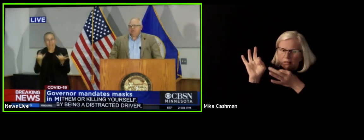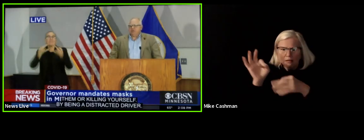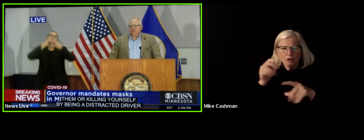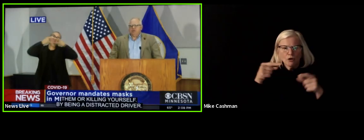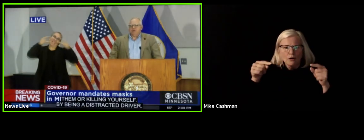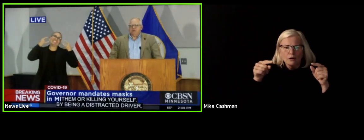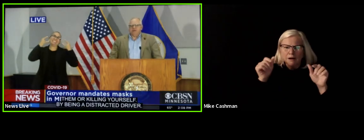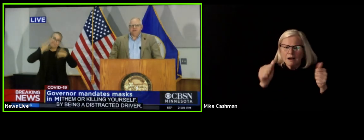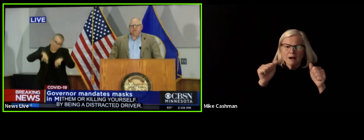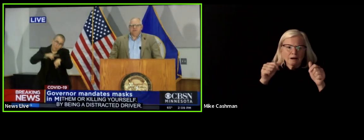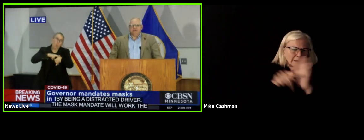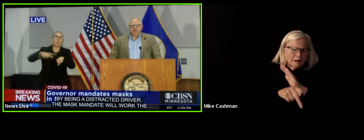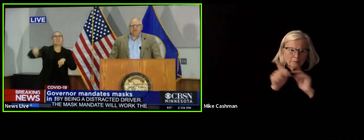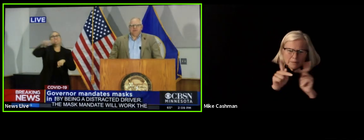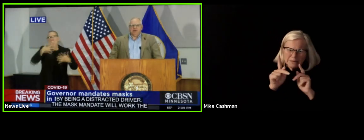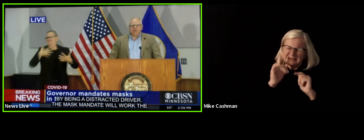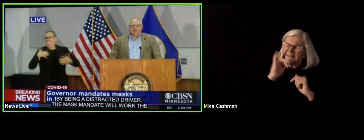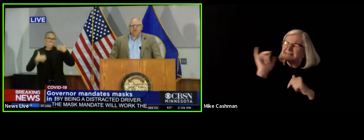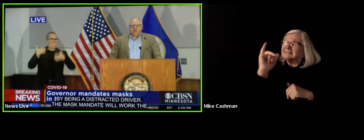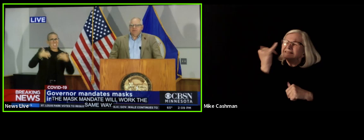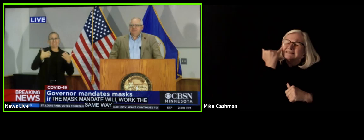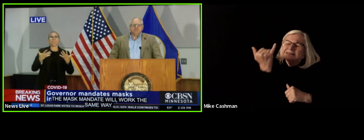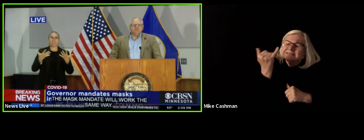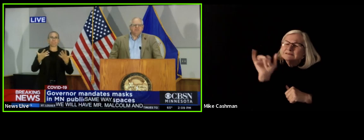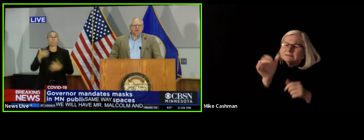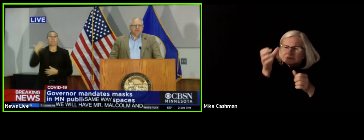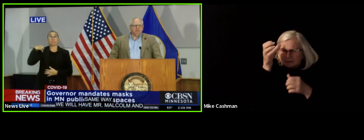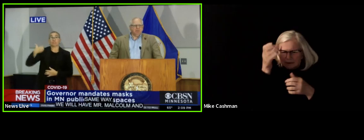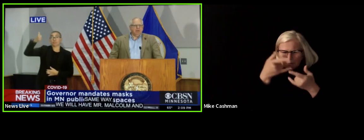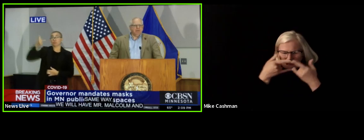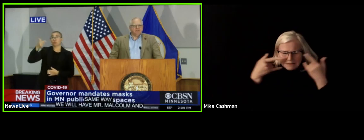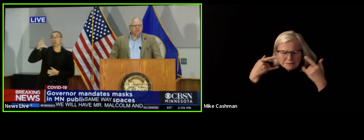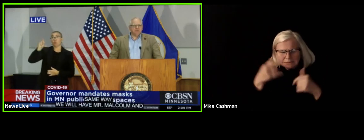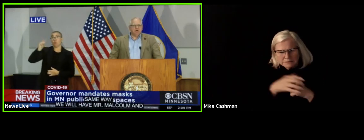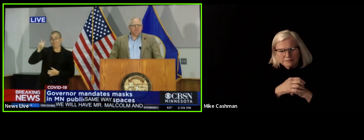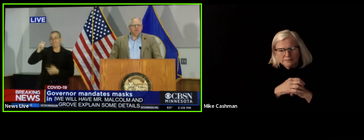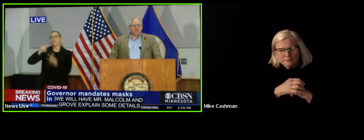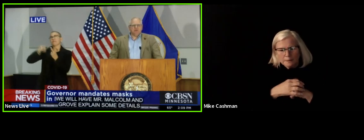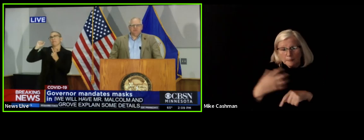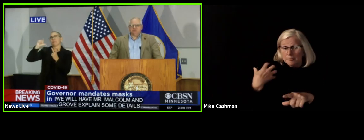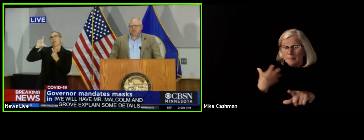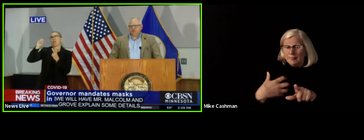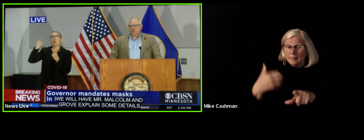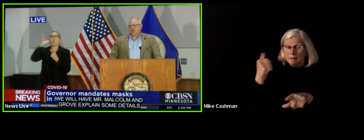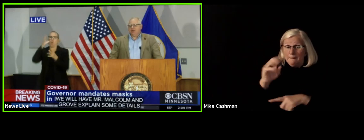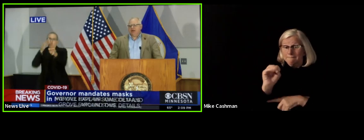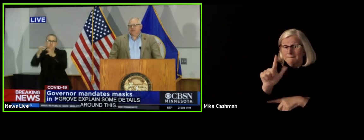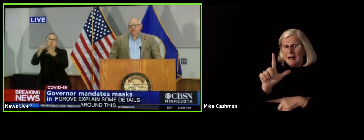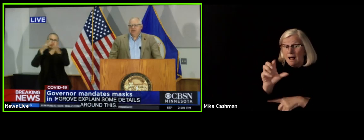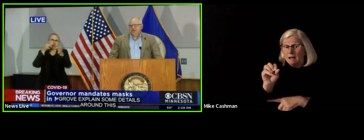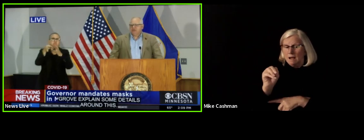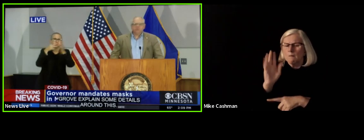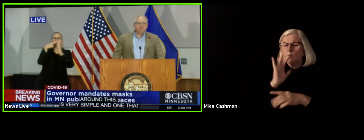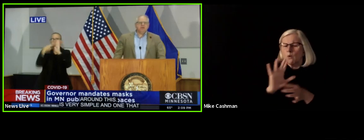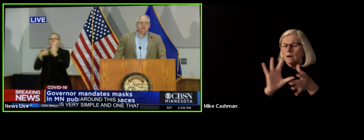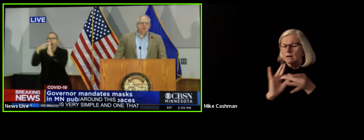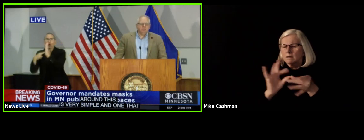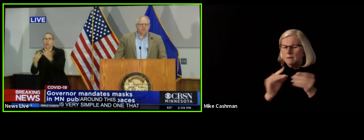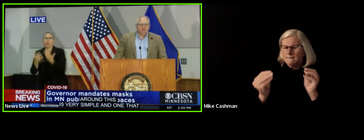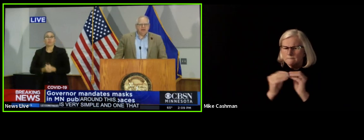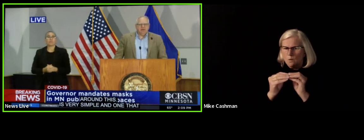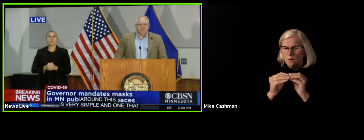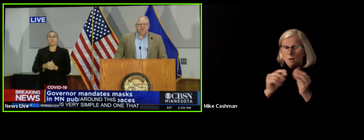and Commissioner Grove explain some of the details around this, but this is a very simple one. This is one if Minnesotans choose to wear the mask. And just to be